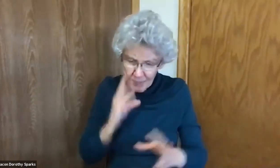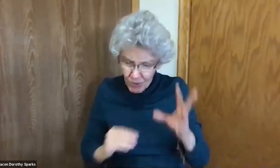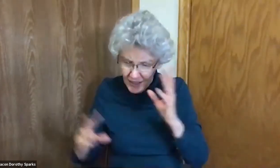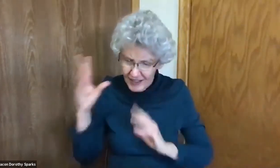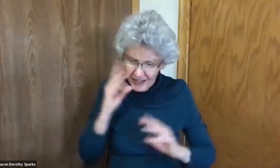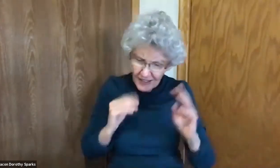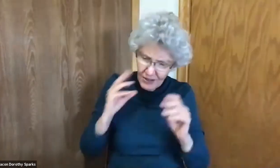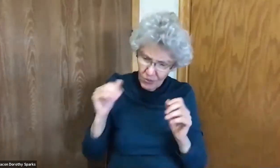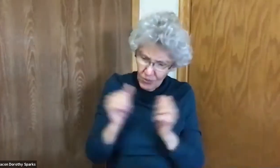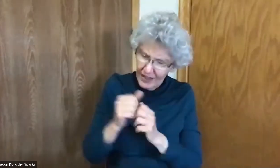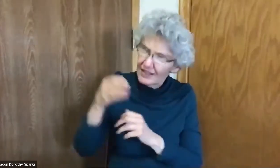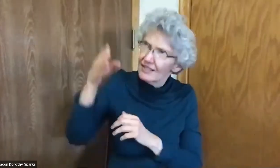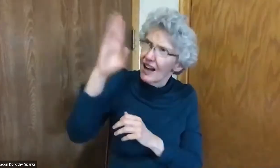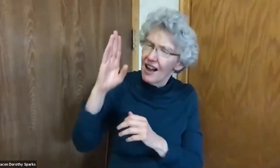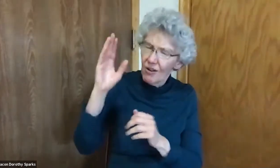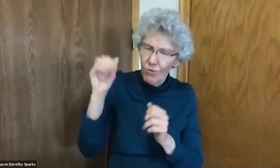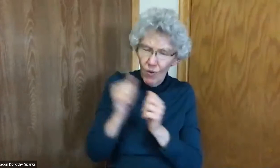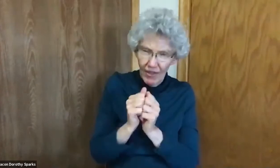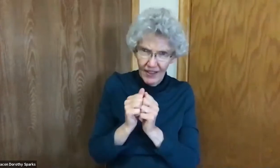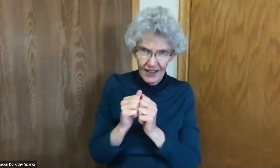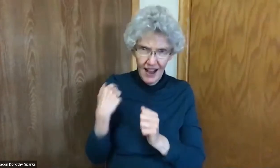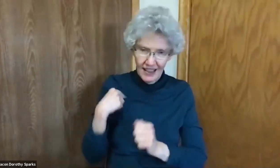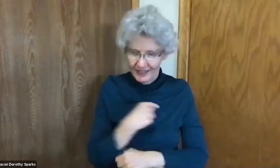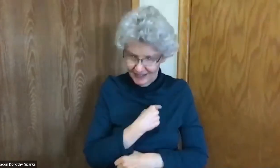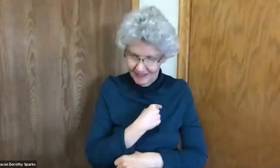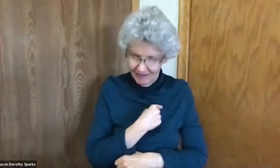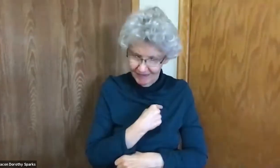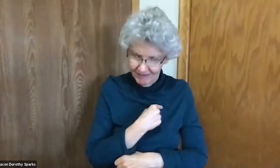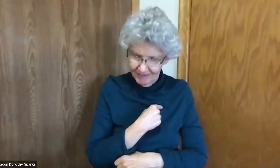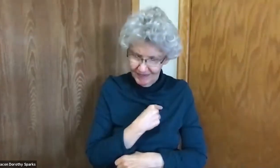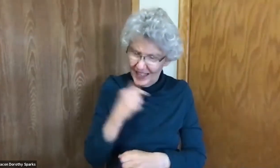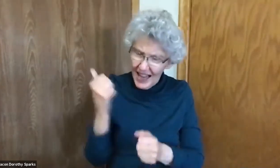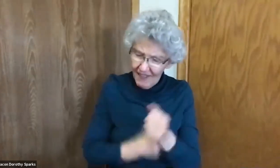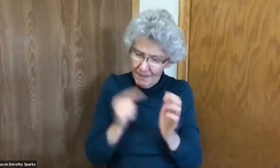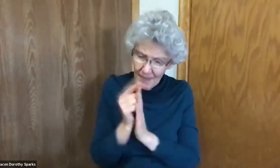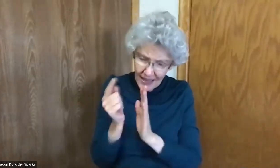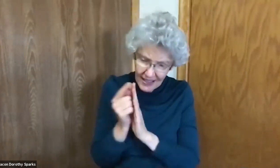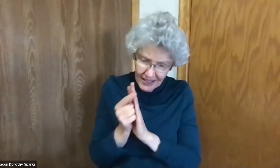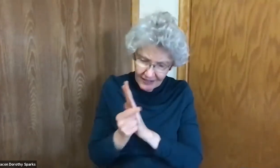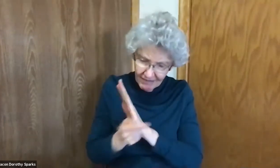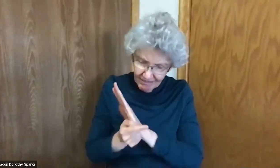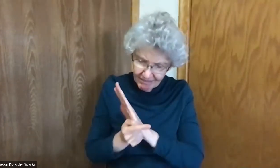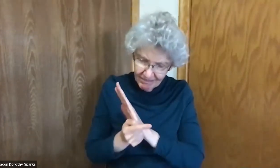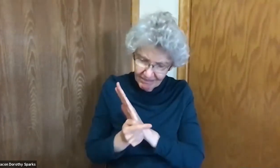That we experience God with us in every moment of the day.